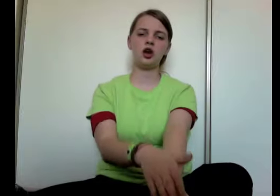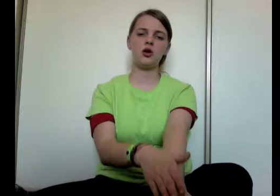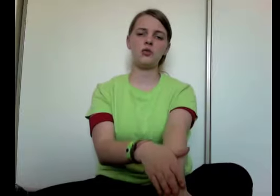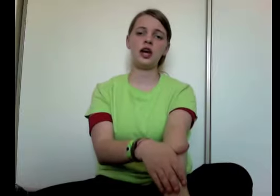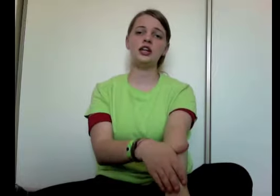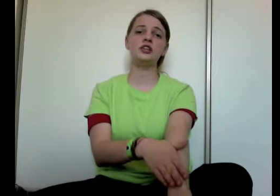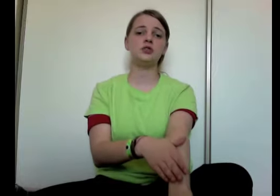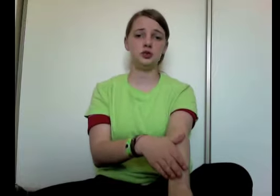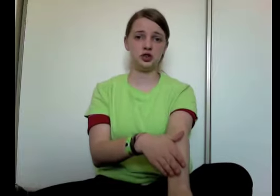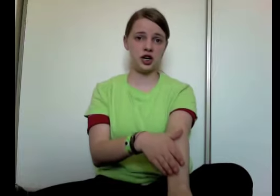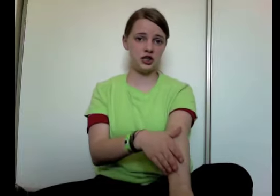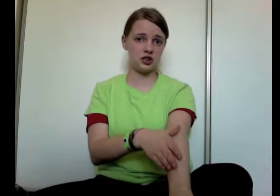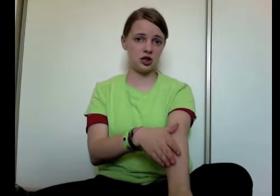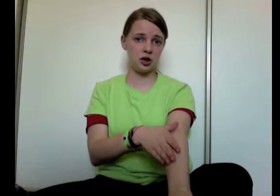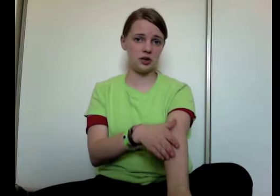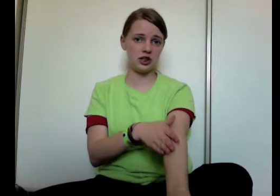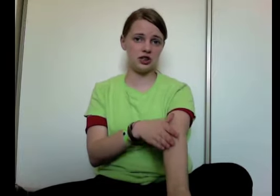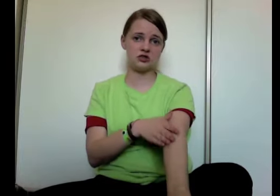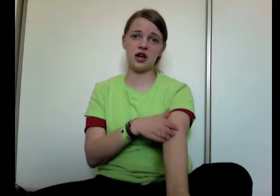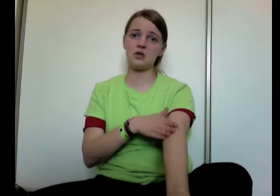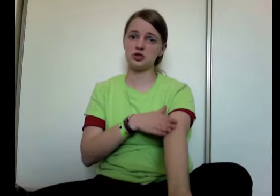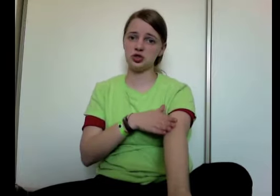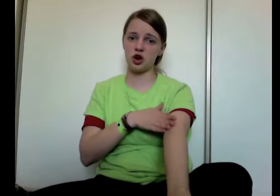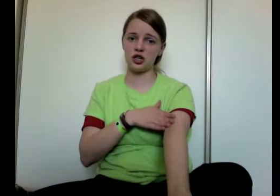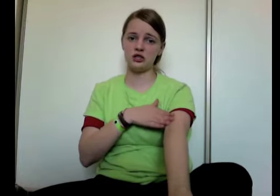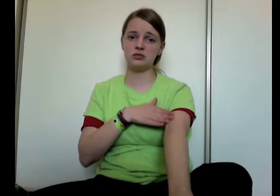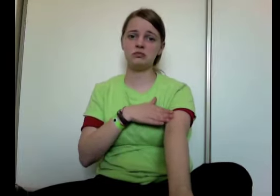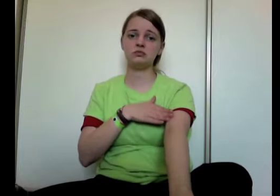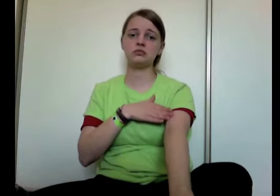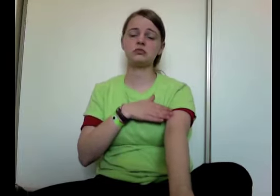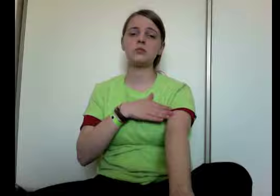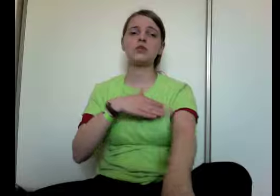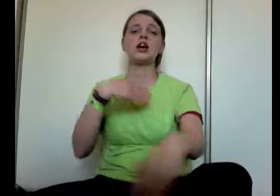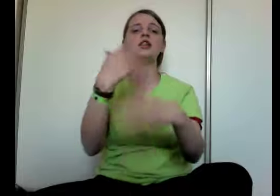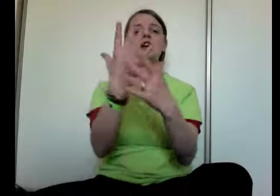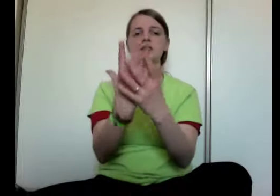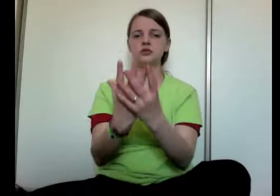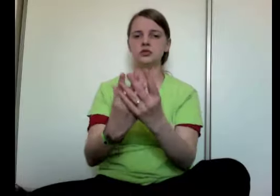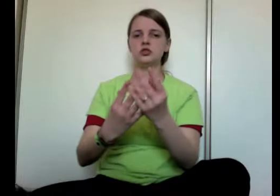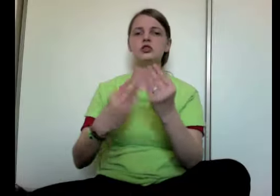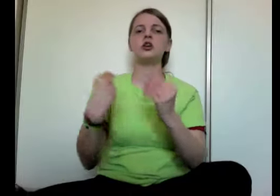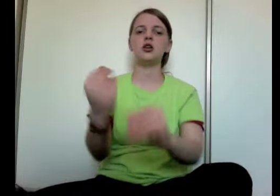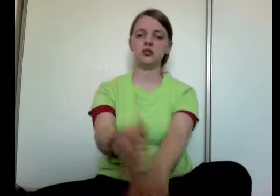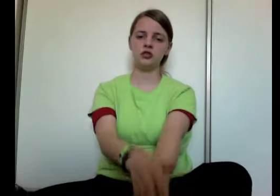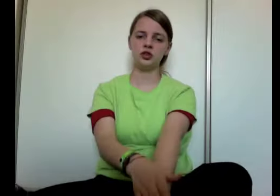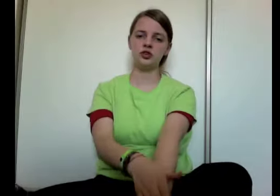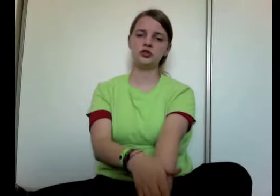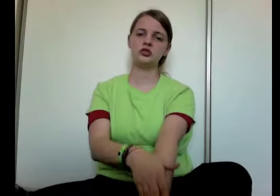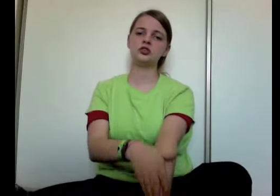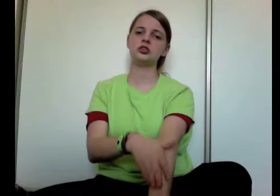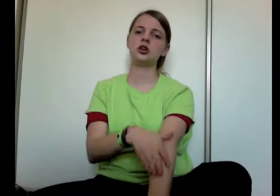slow, and you sign this slowly because of how the song is, and then dissolve slow.